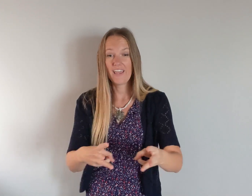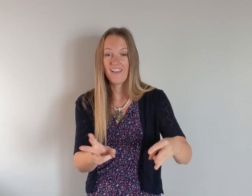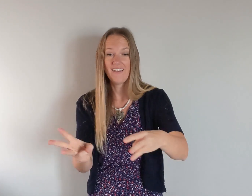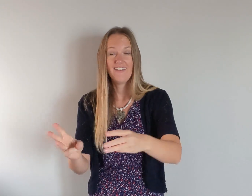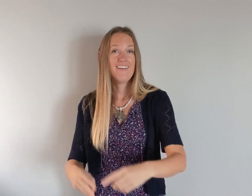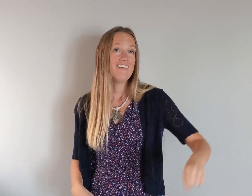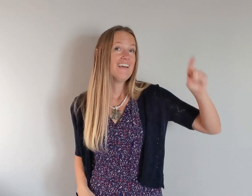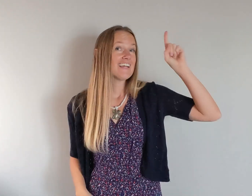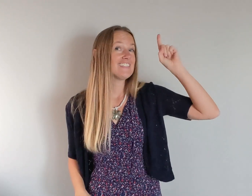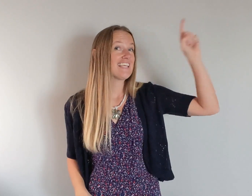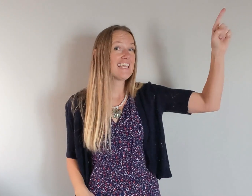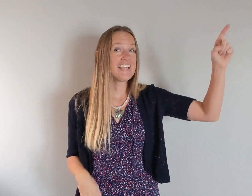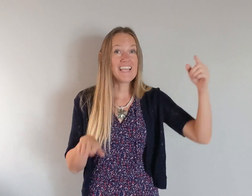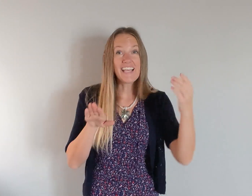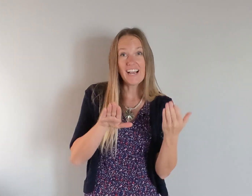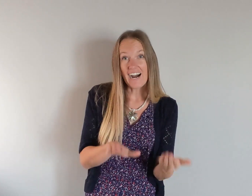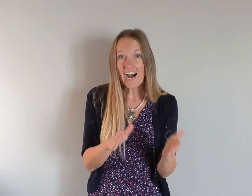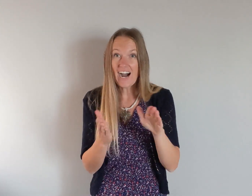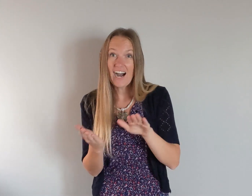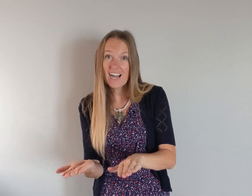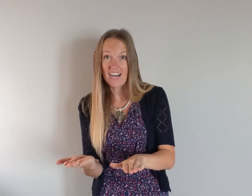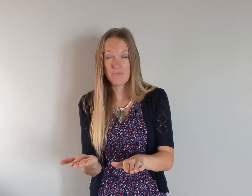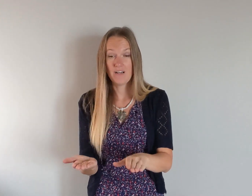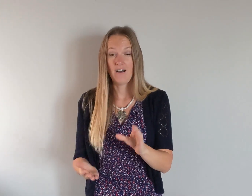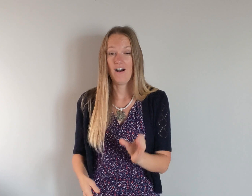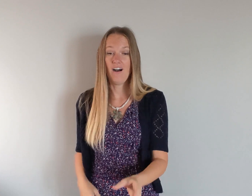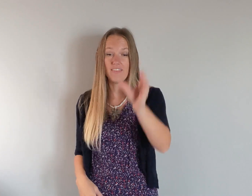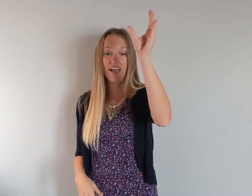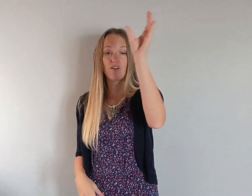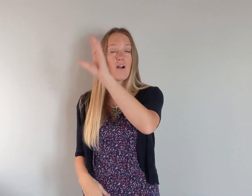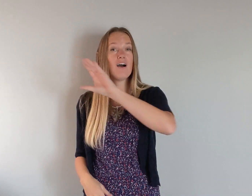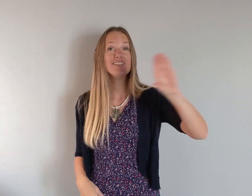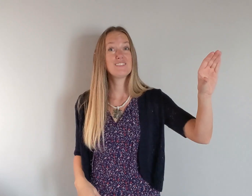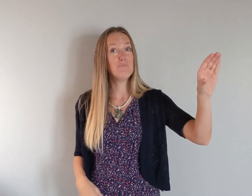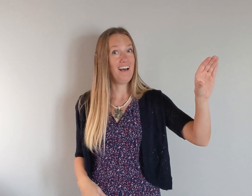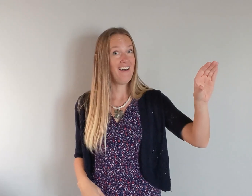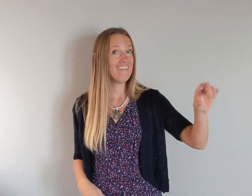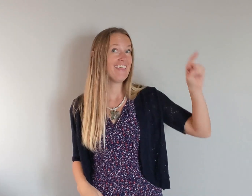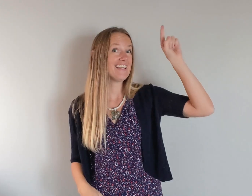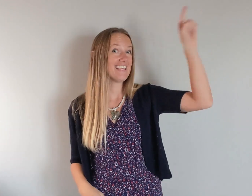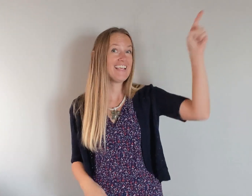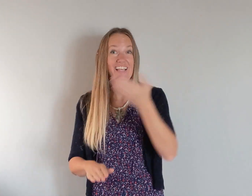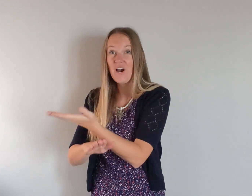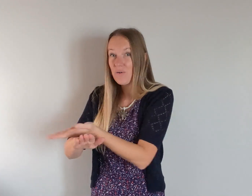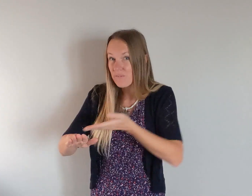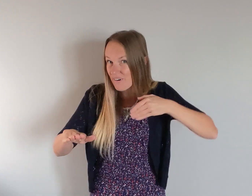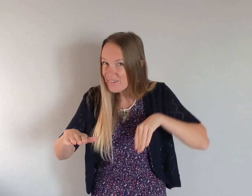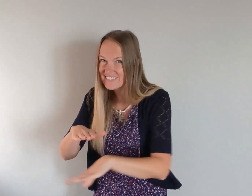way. Because he hung up on that cross, but then he rose